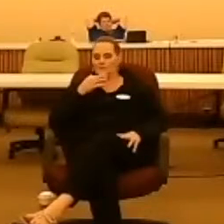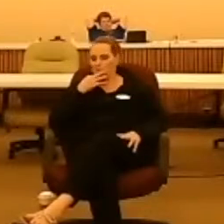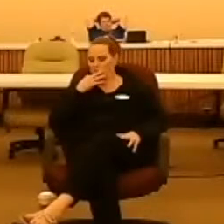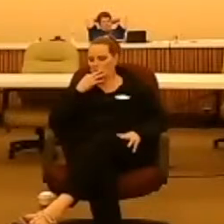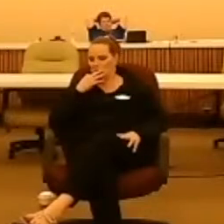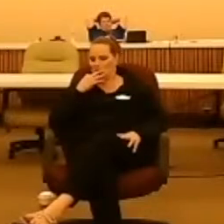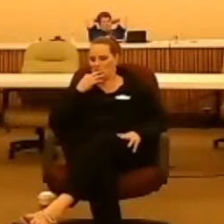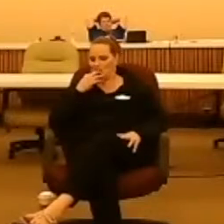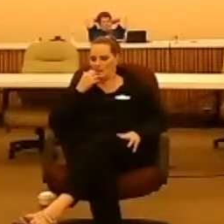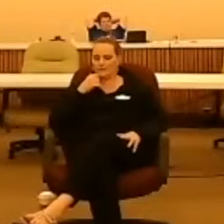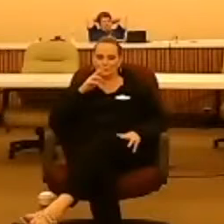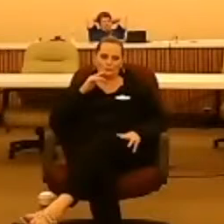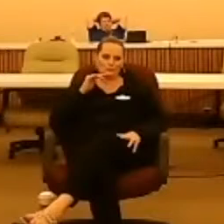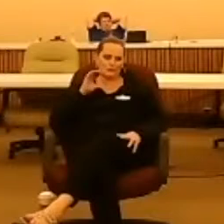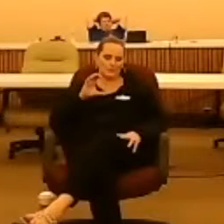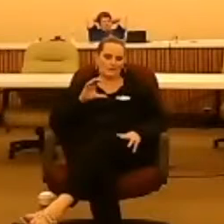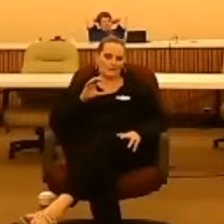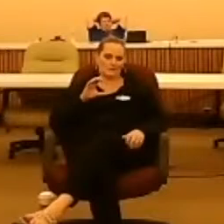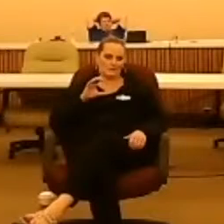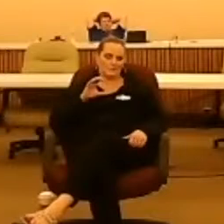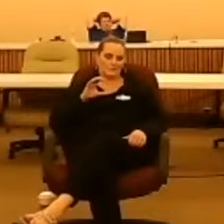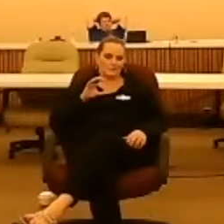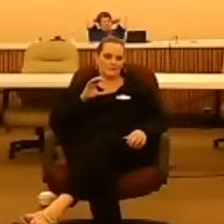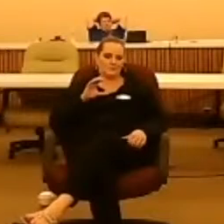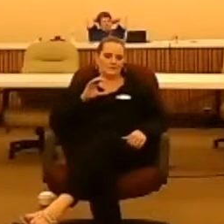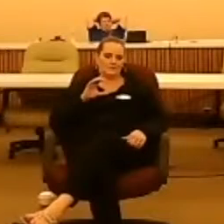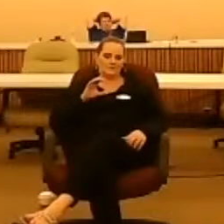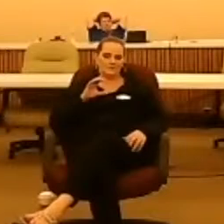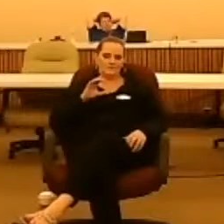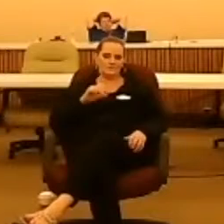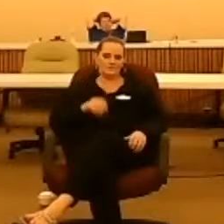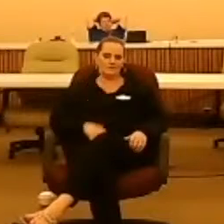Under the recreation, resident